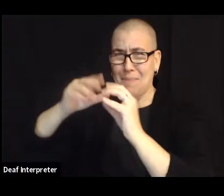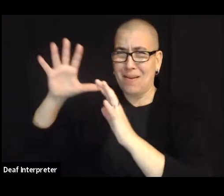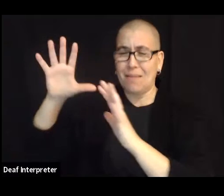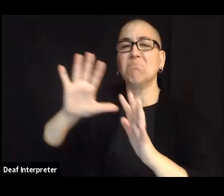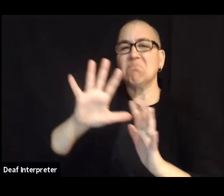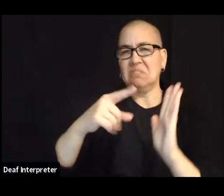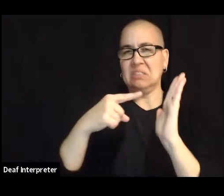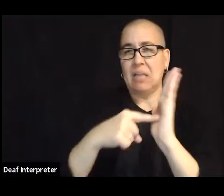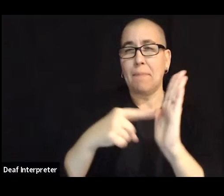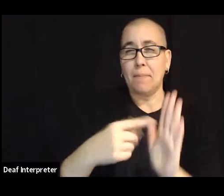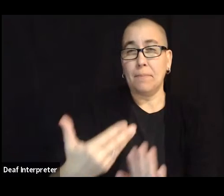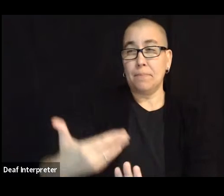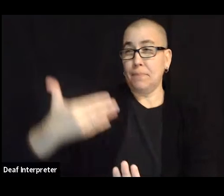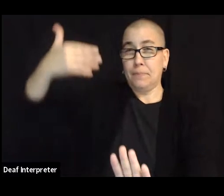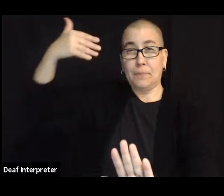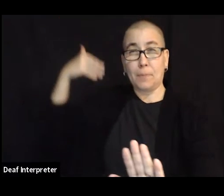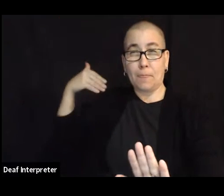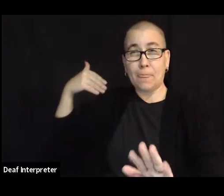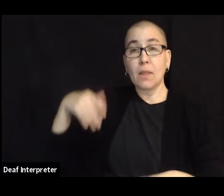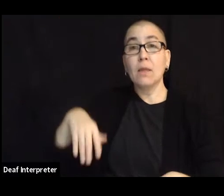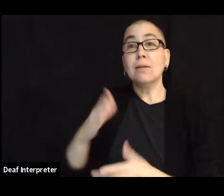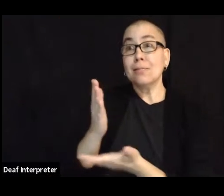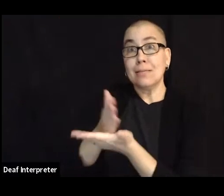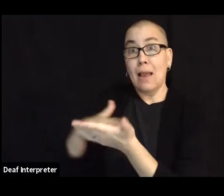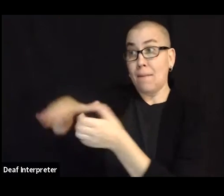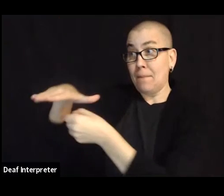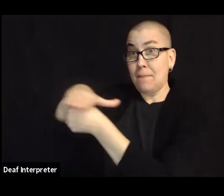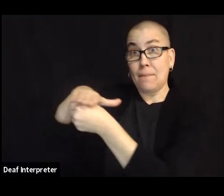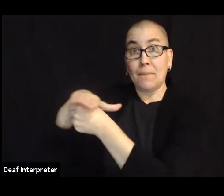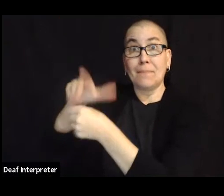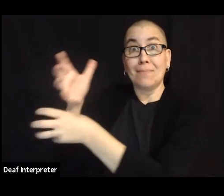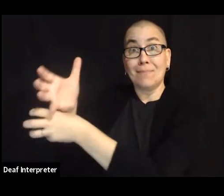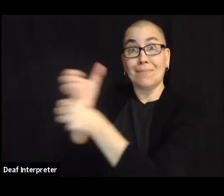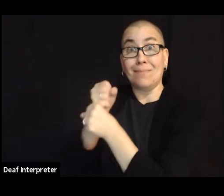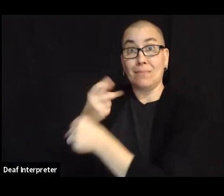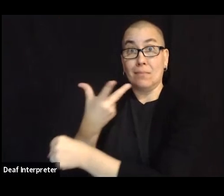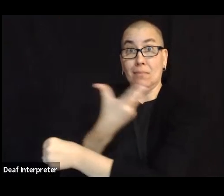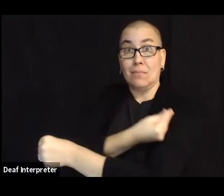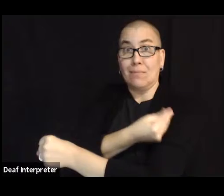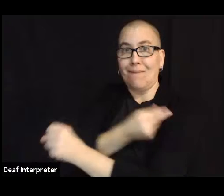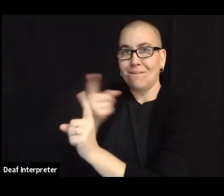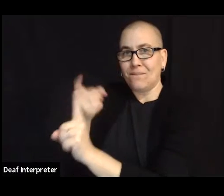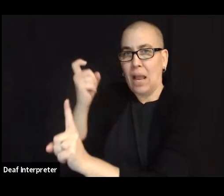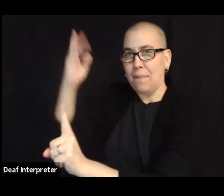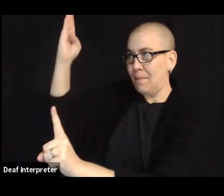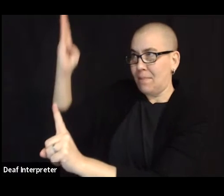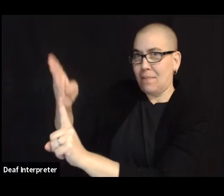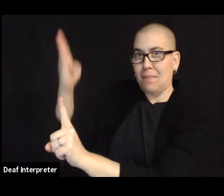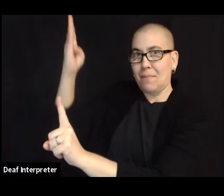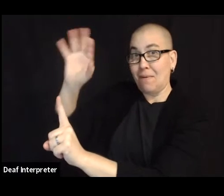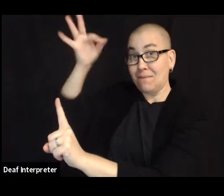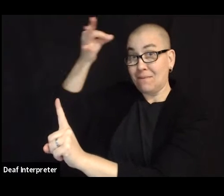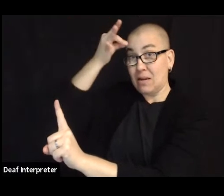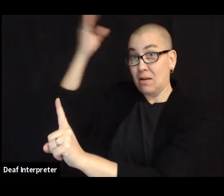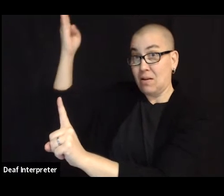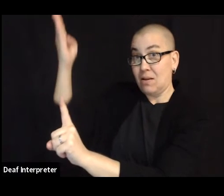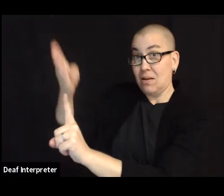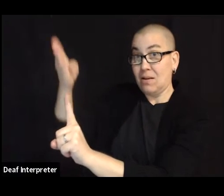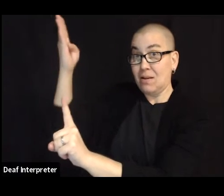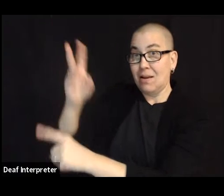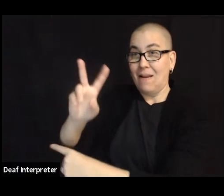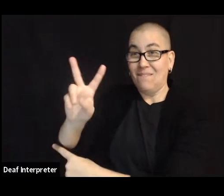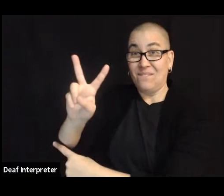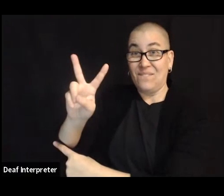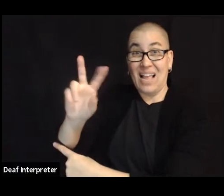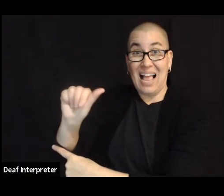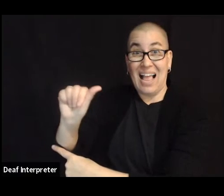state getting vaccine directly from the federal government, such as Veterans Affairs and Indian Health Service. We don't necessarily have insight